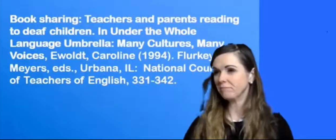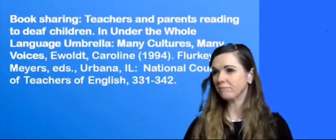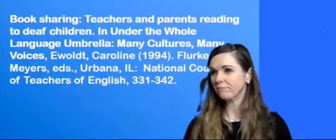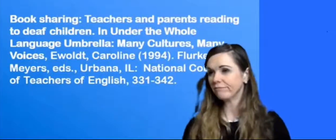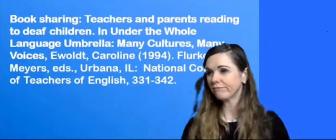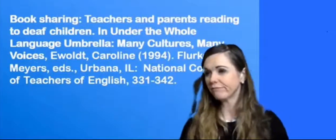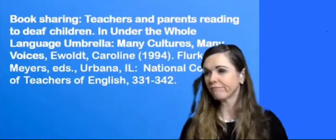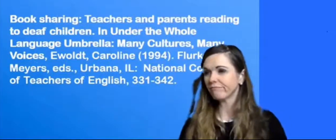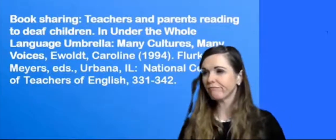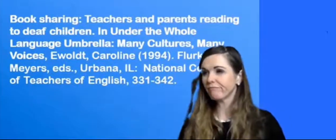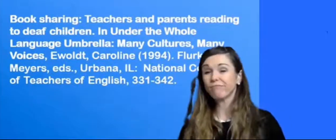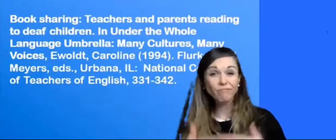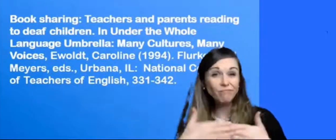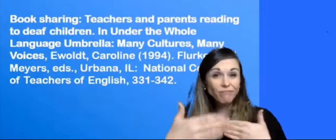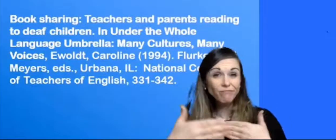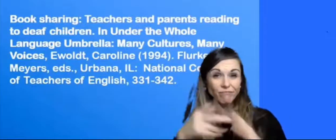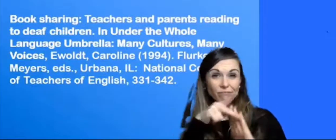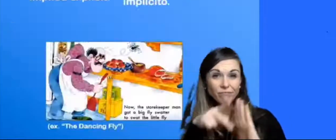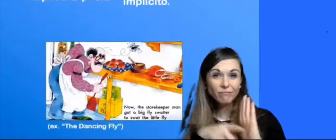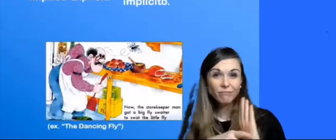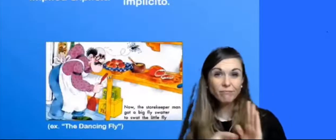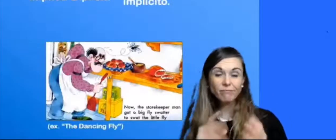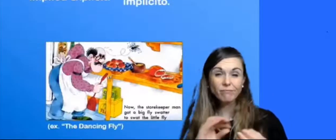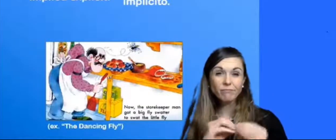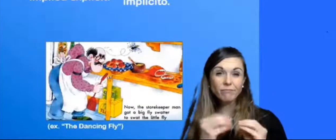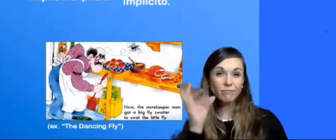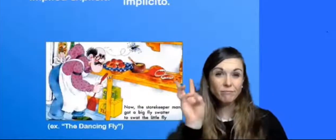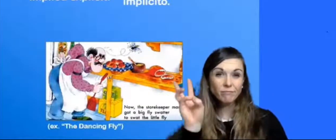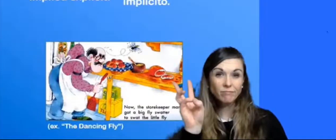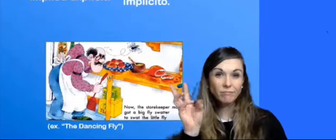really important to do that.